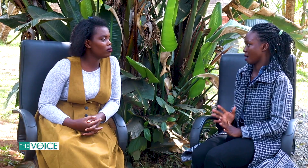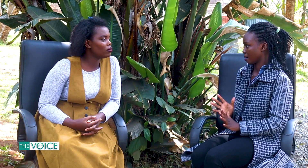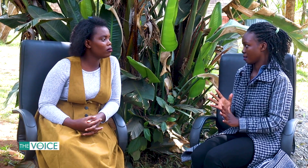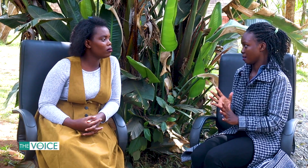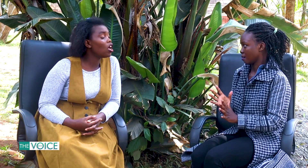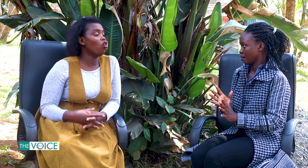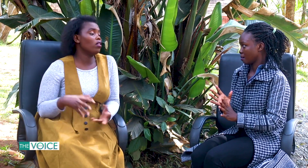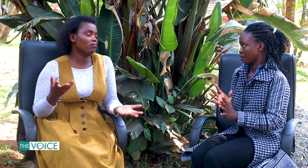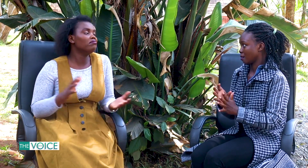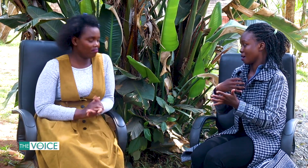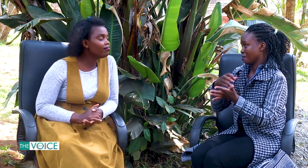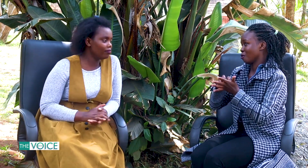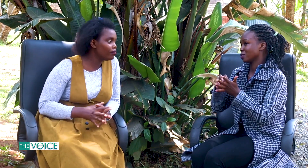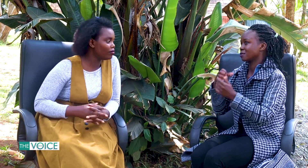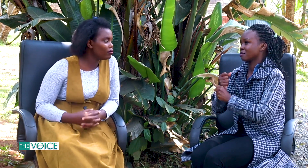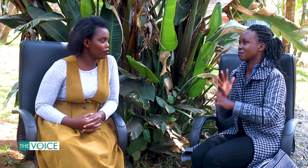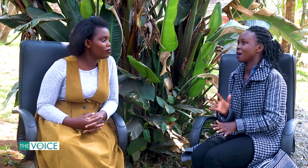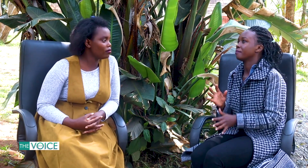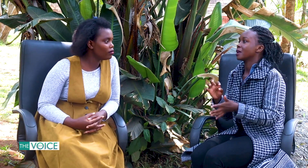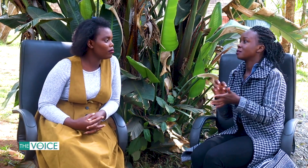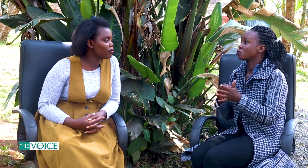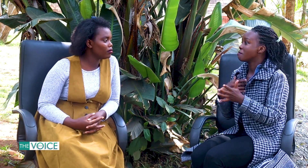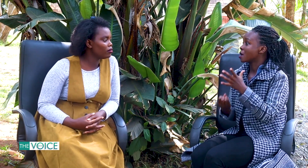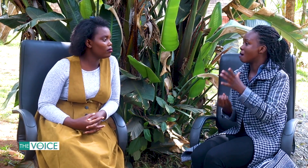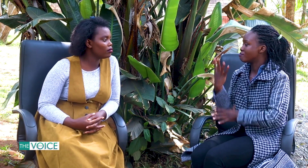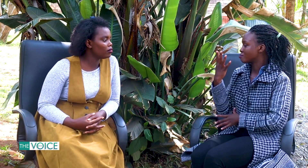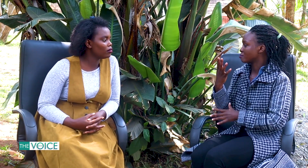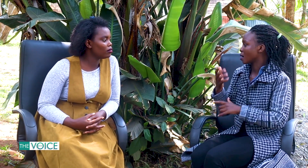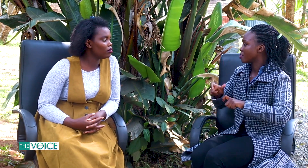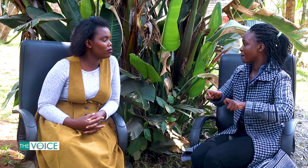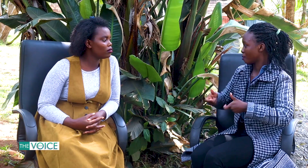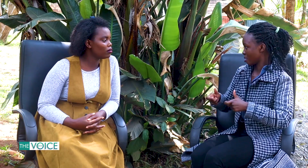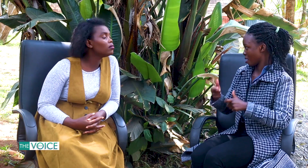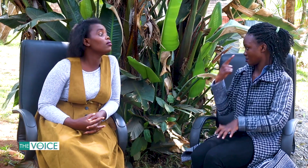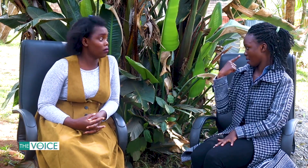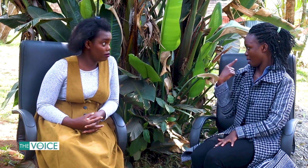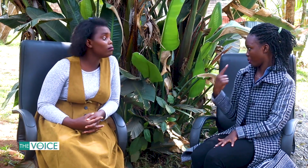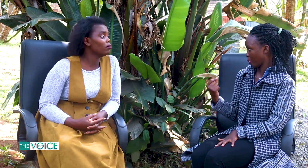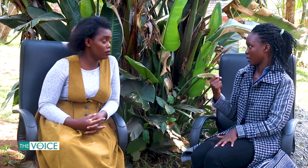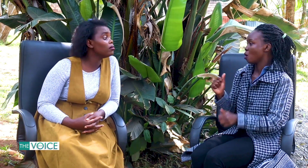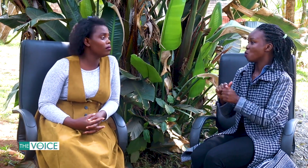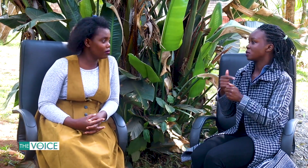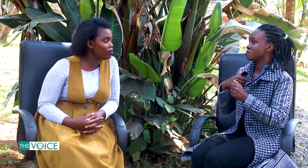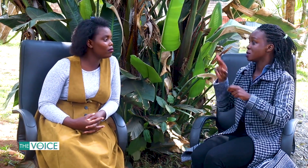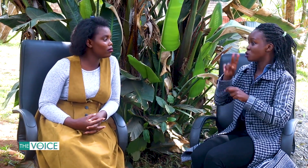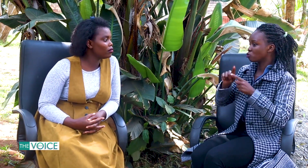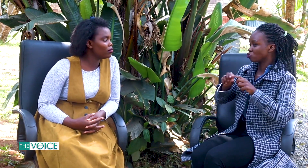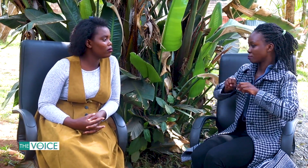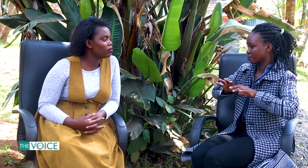before, I'm a content creator. And the reason why I started a podcast recently was because